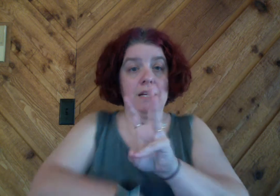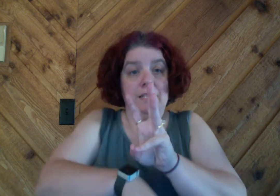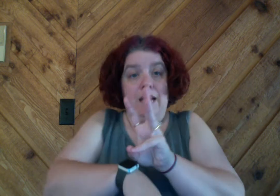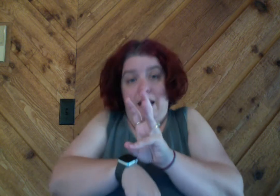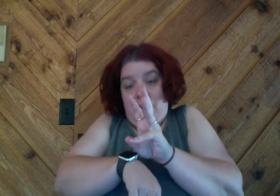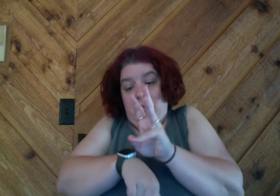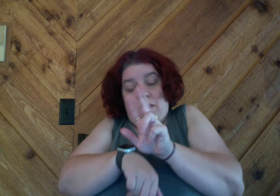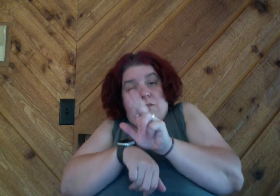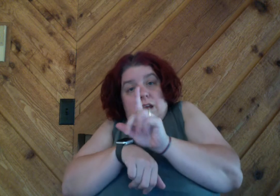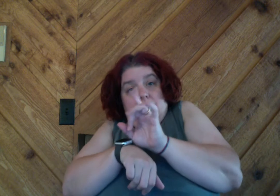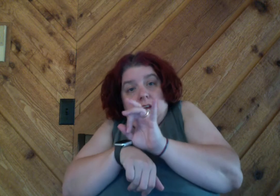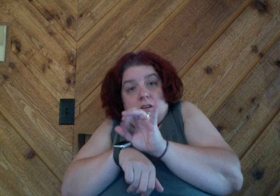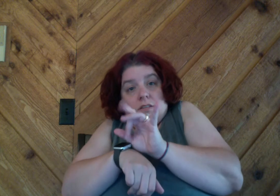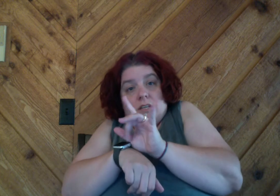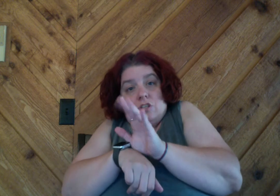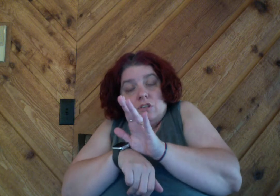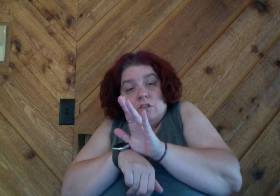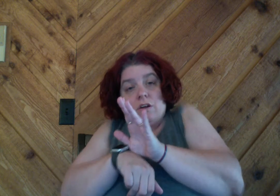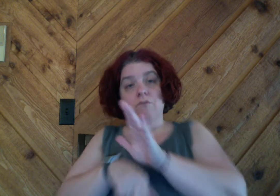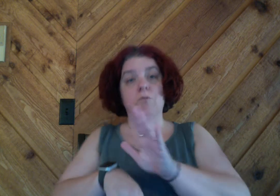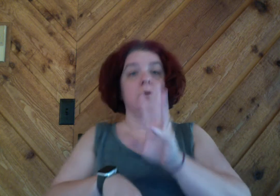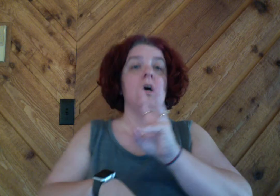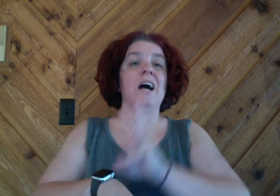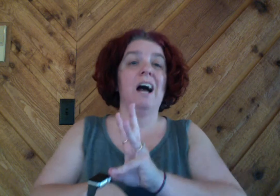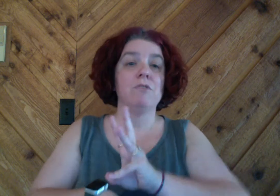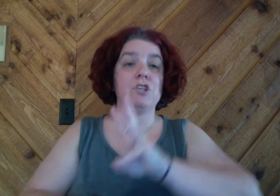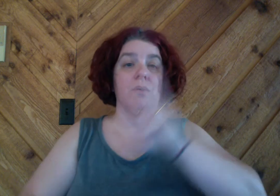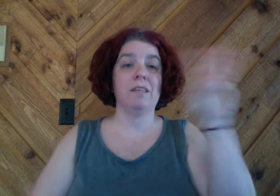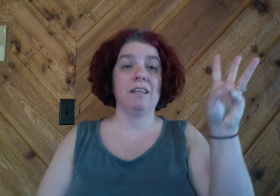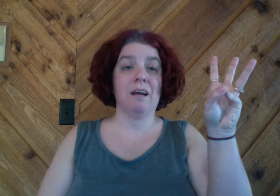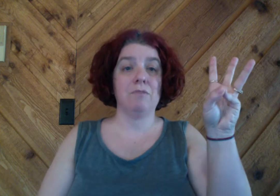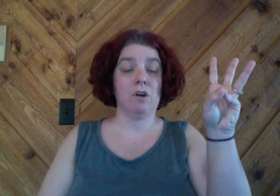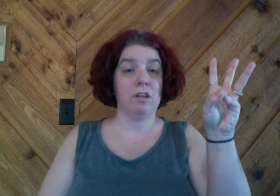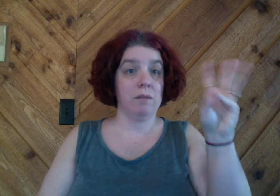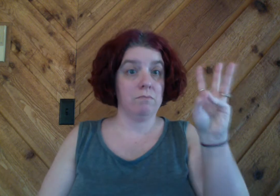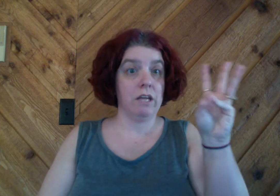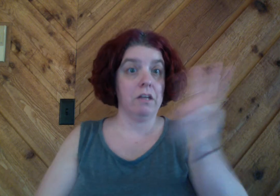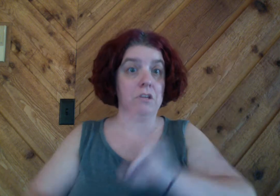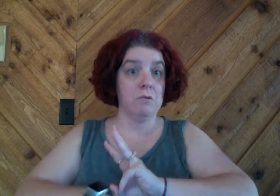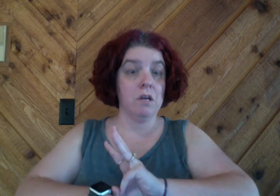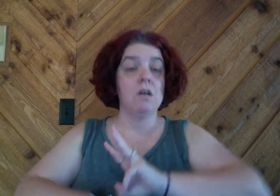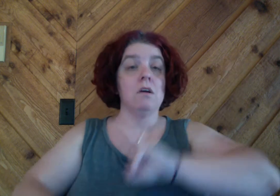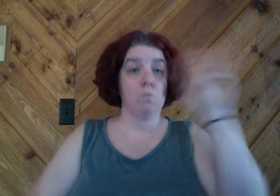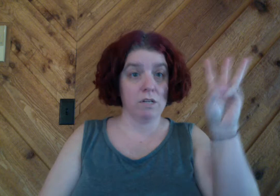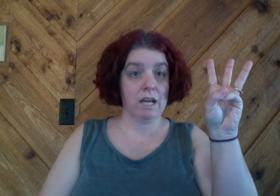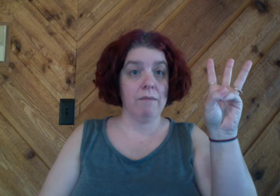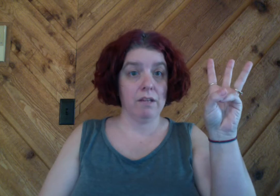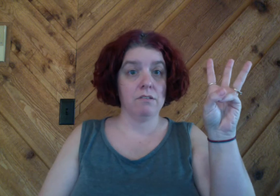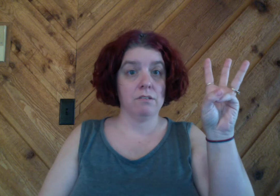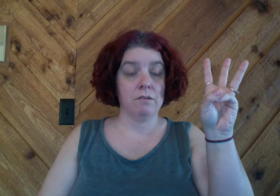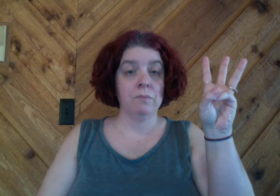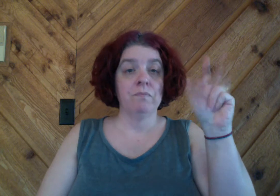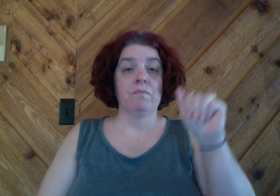sign everything right here because that's just uncomfortable. I'm showing that I'm telling you what time it is.